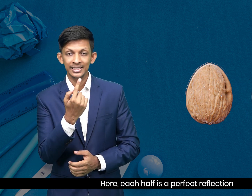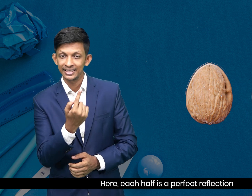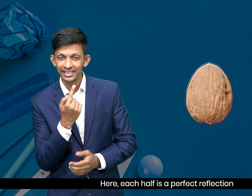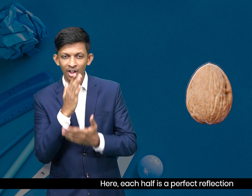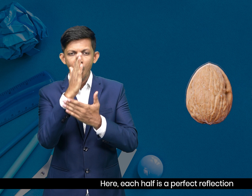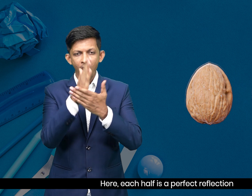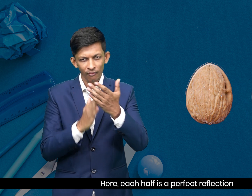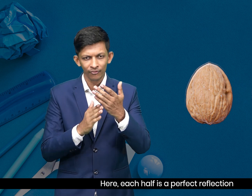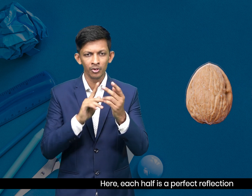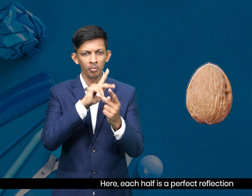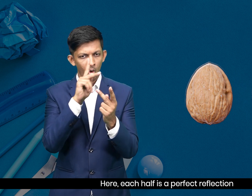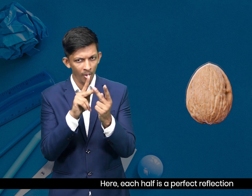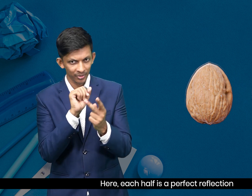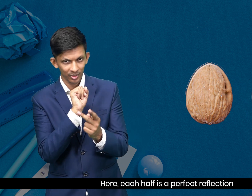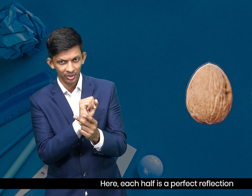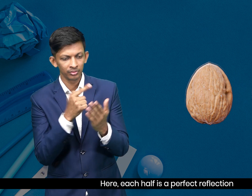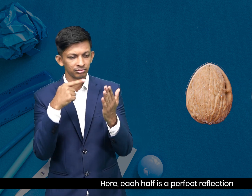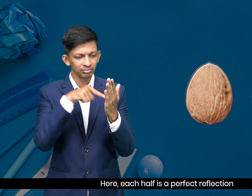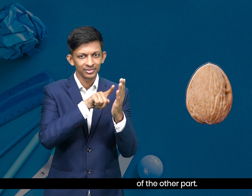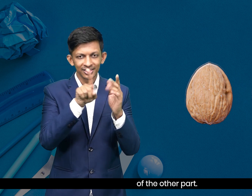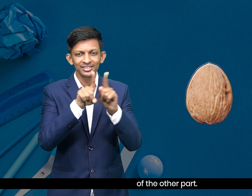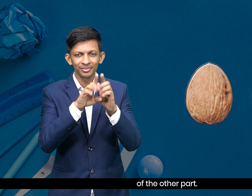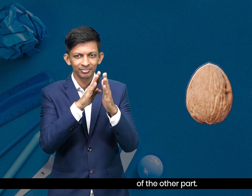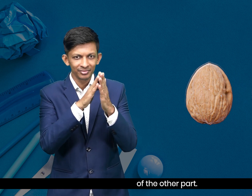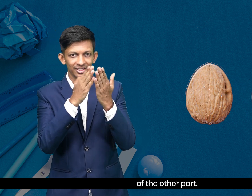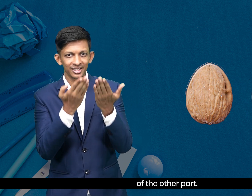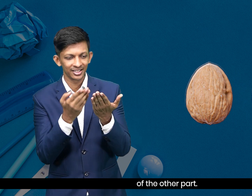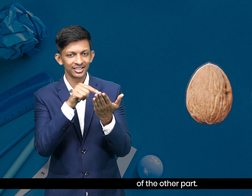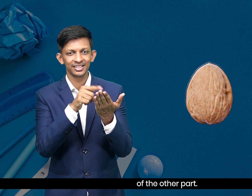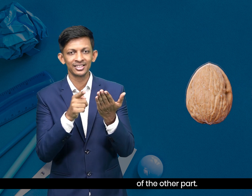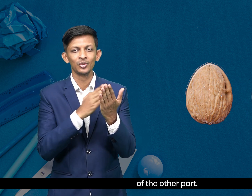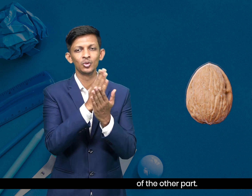Here, each half is a perfect reflection of the other part.